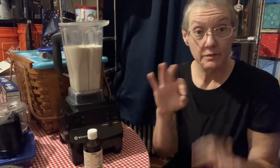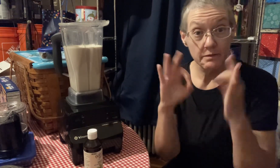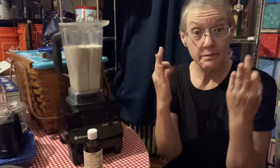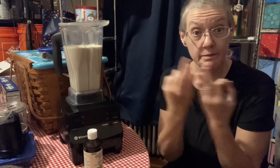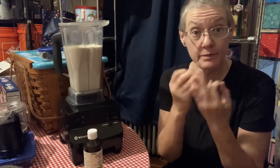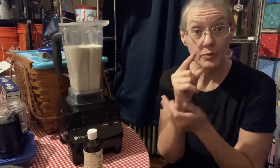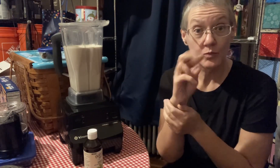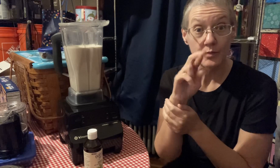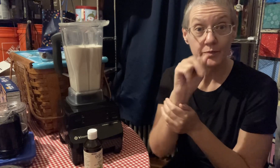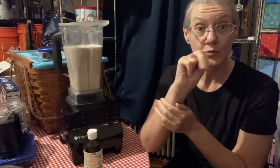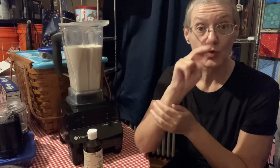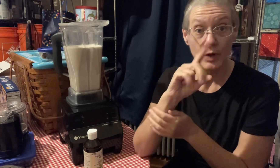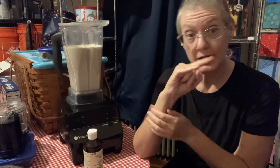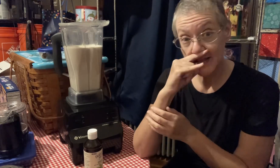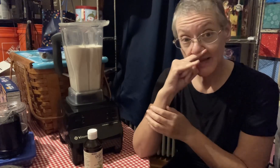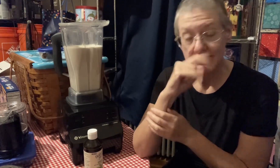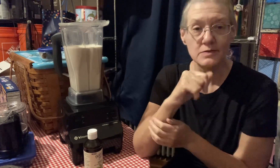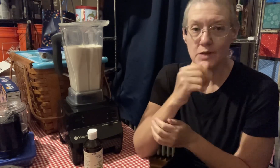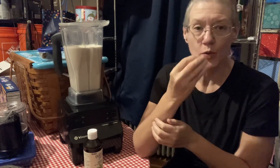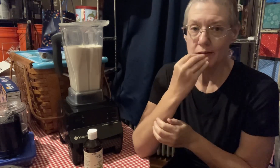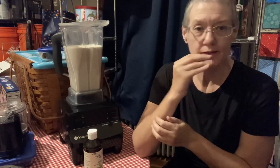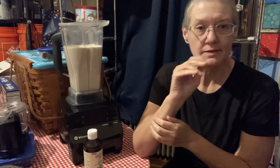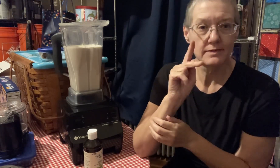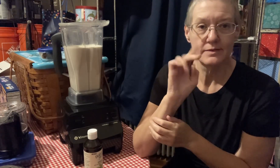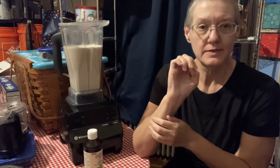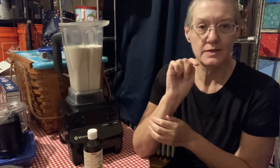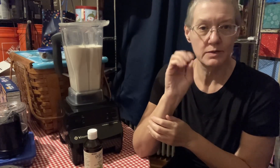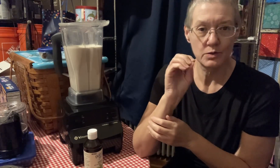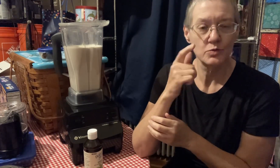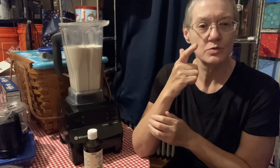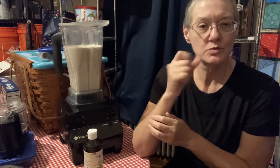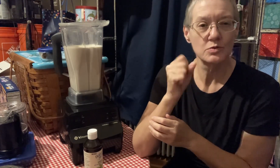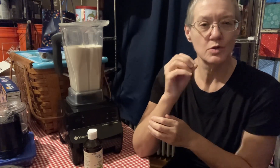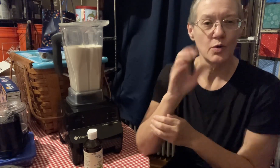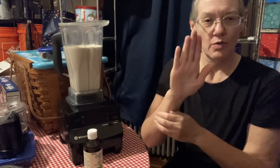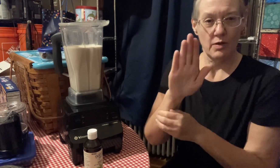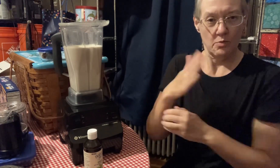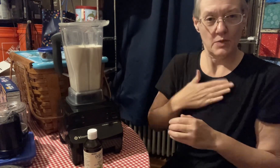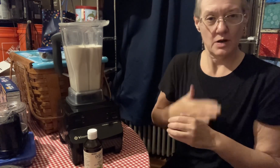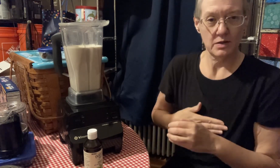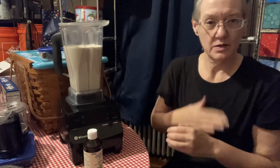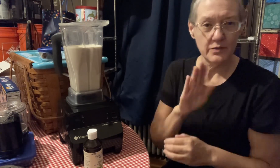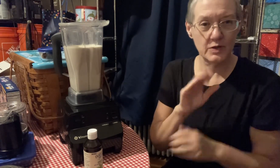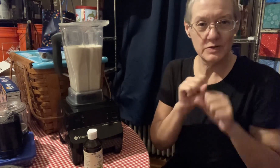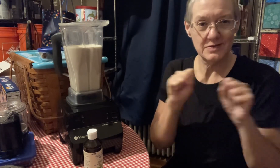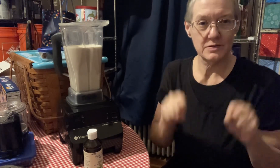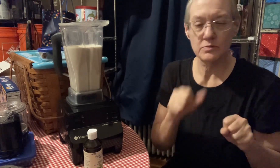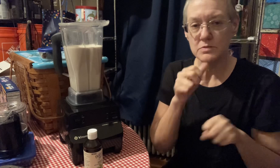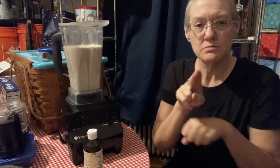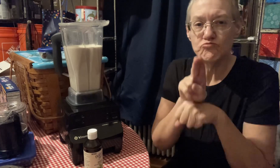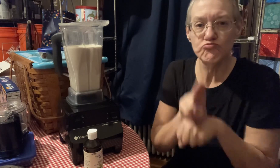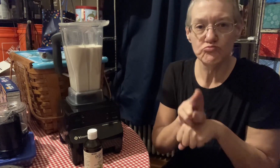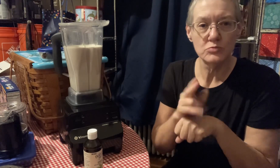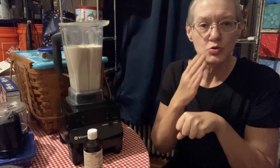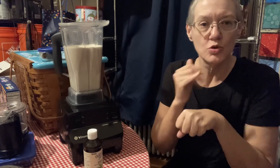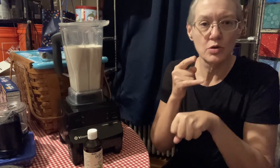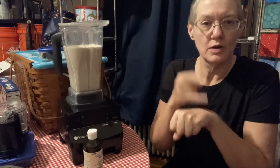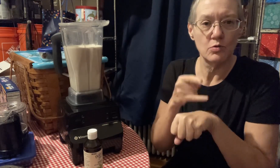best. And because our family and our grandkids, they don't eat keto, their bodies aren't used to sugar